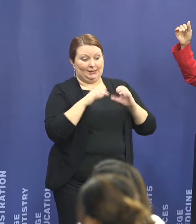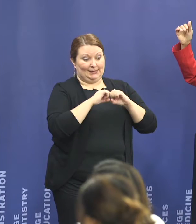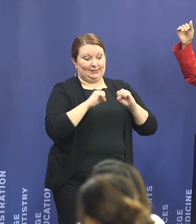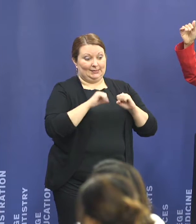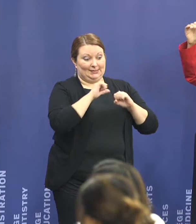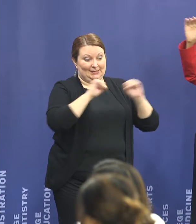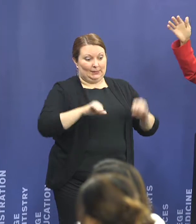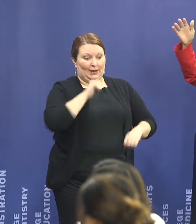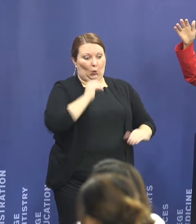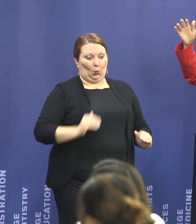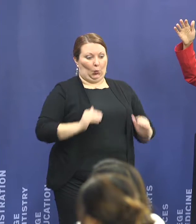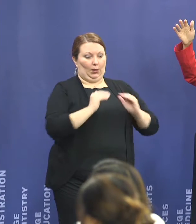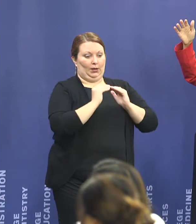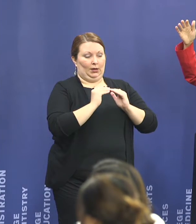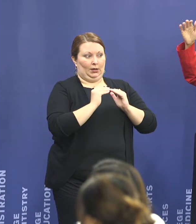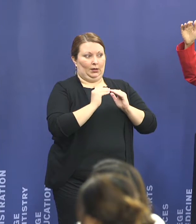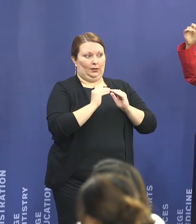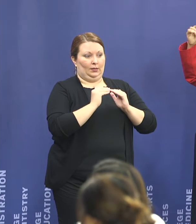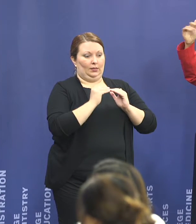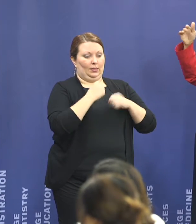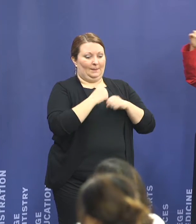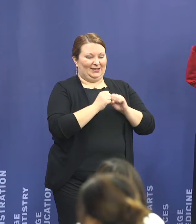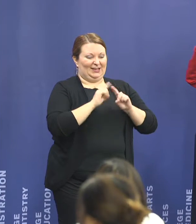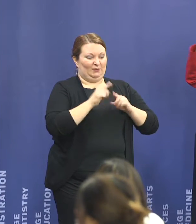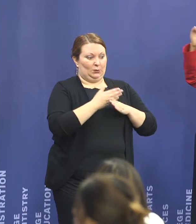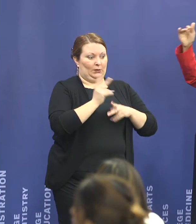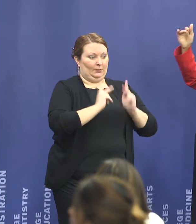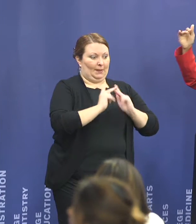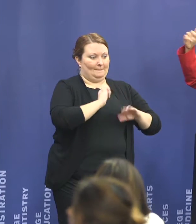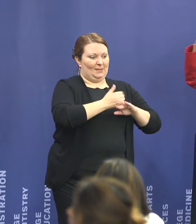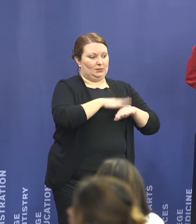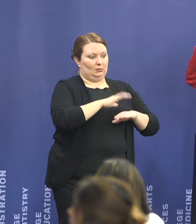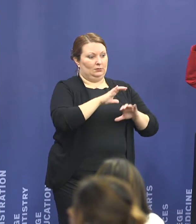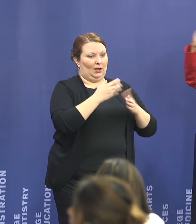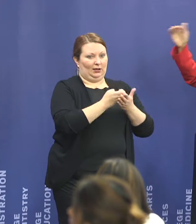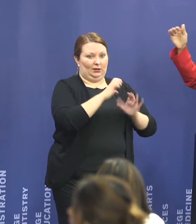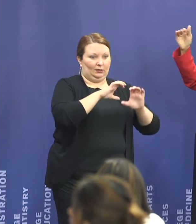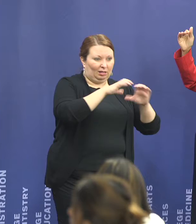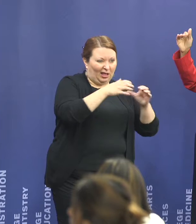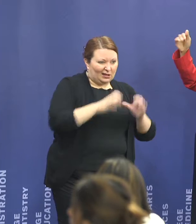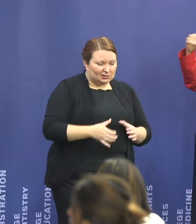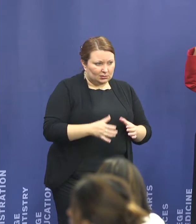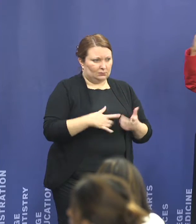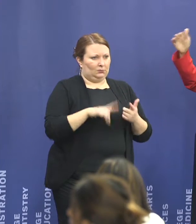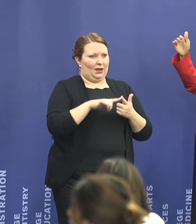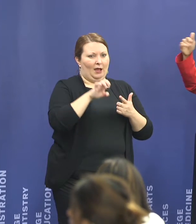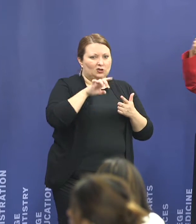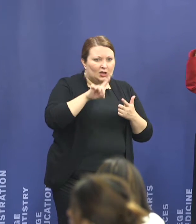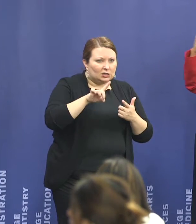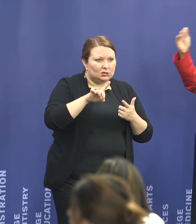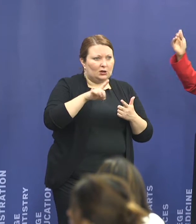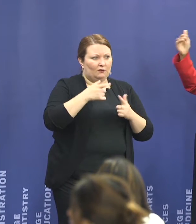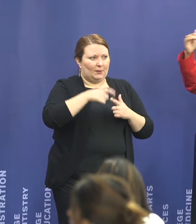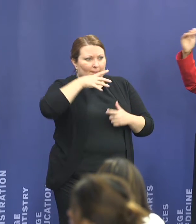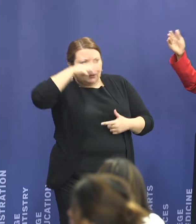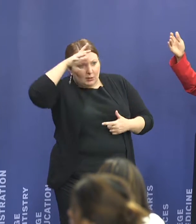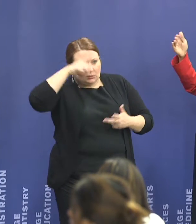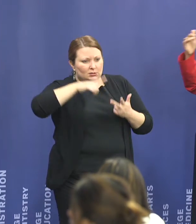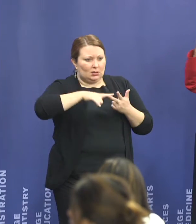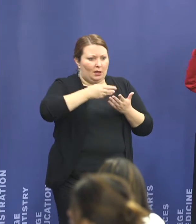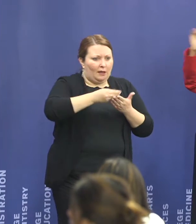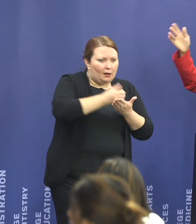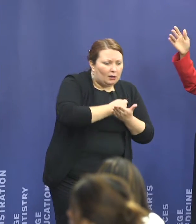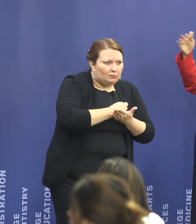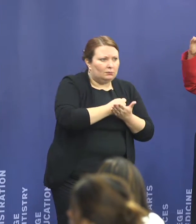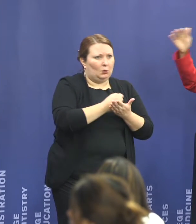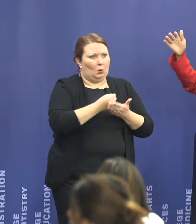of inequality that makes differences between people based on their class position, what educational attainment your parents had, income and